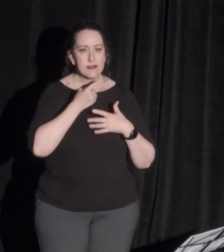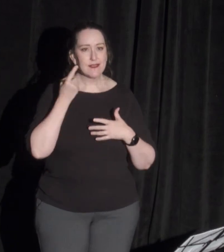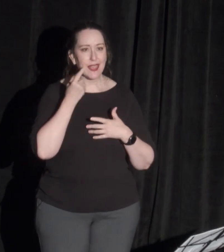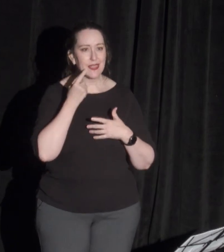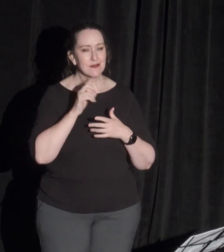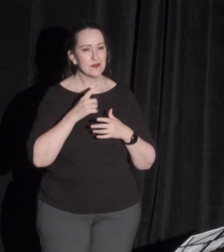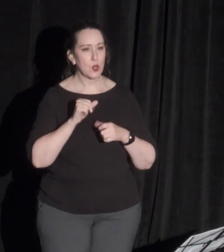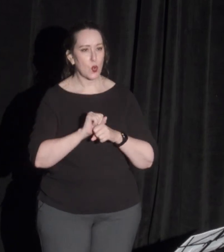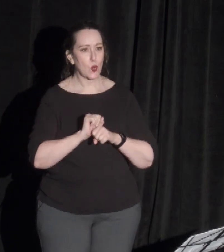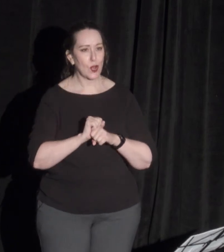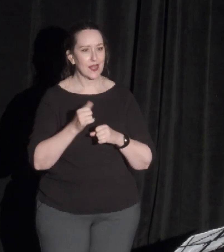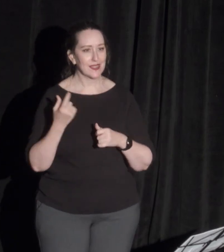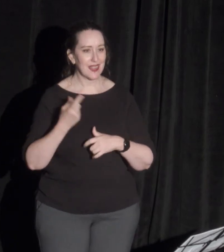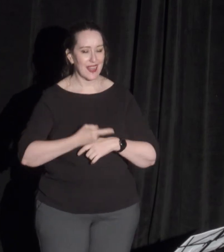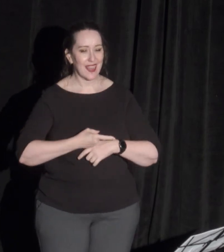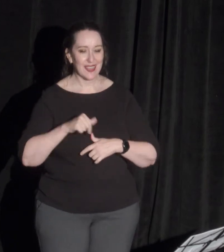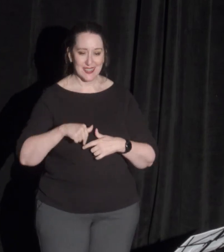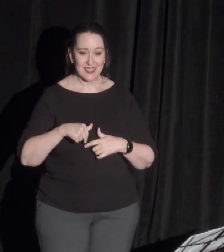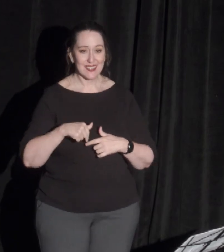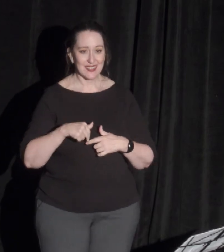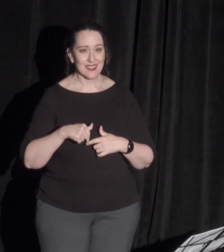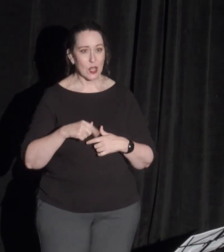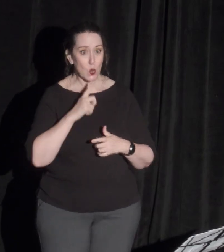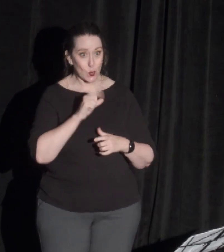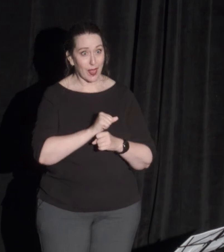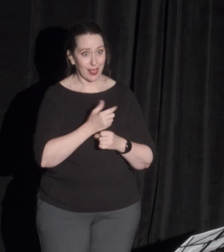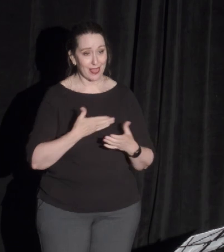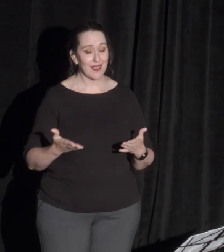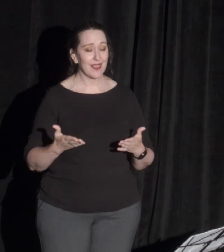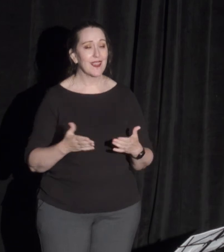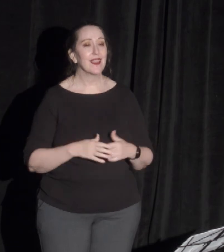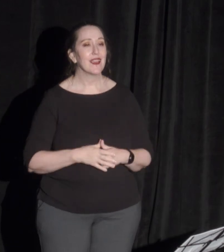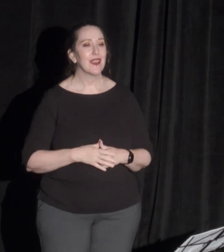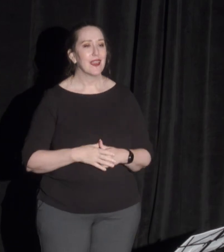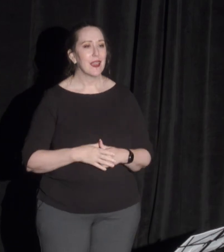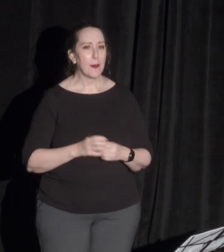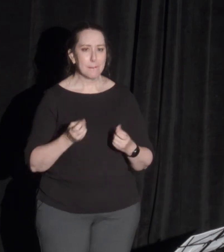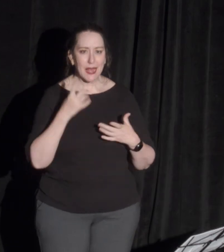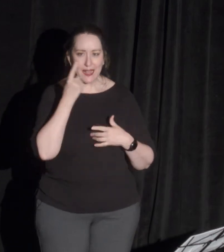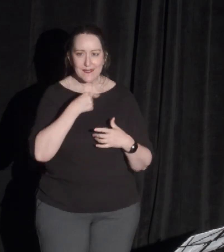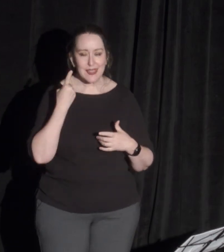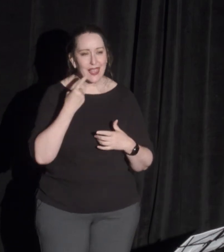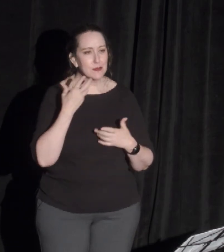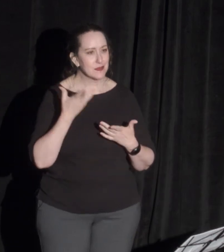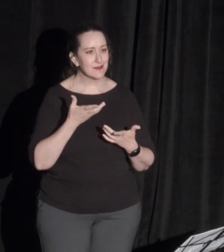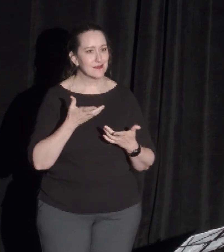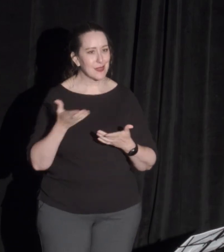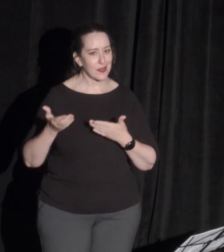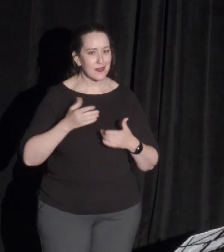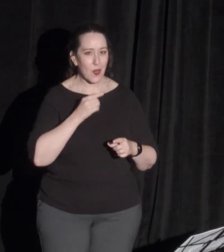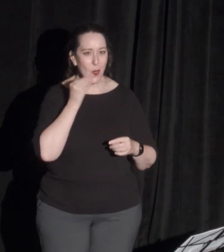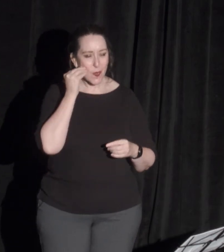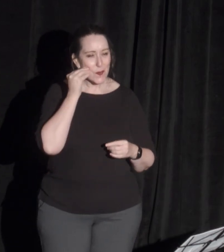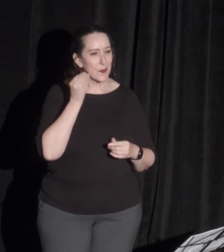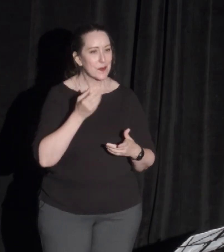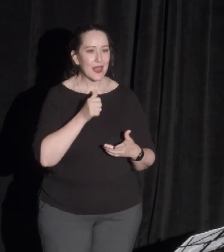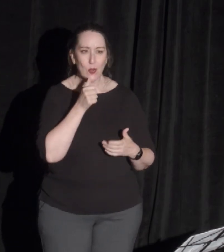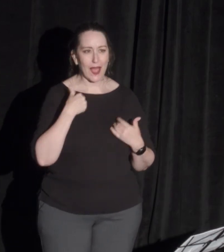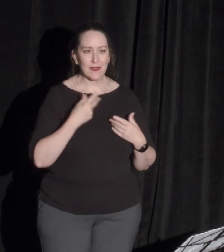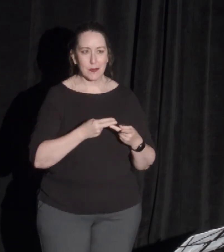And yes, this is a real thing. Now I happen to have many faces, but since I work from home, I don't really have a place to take him to. But